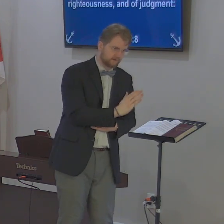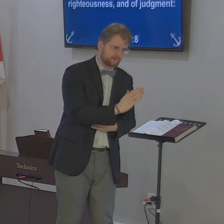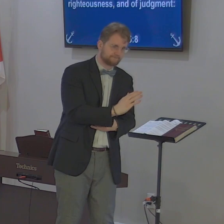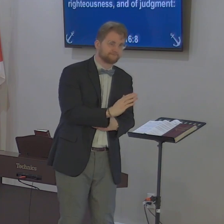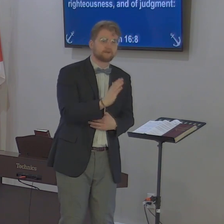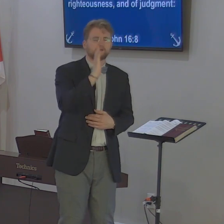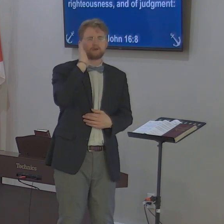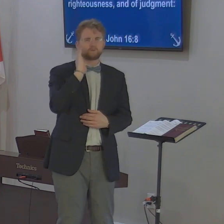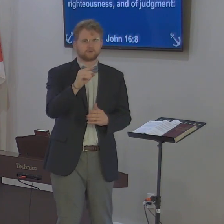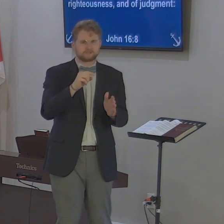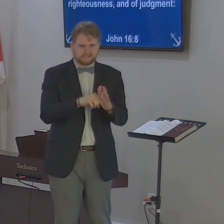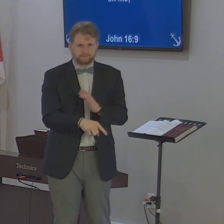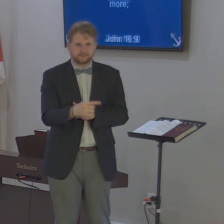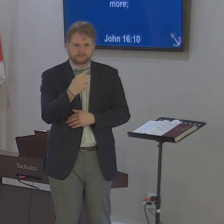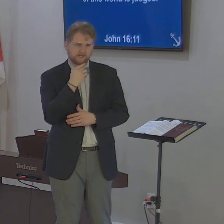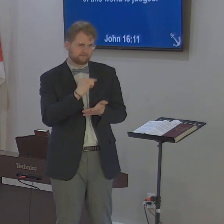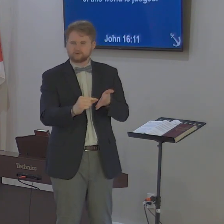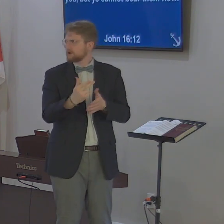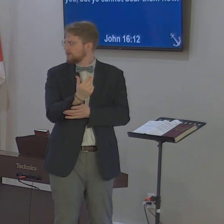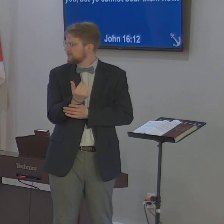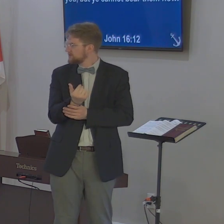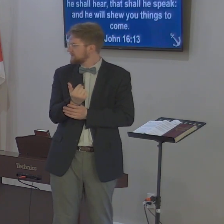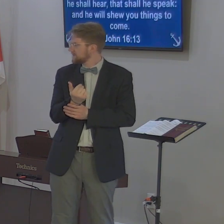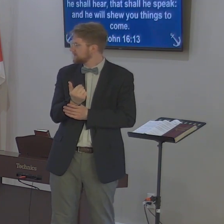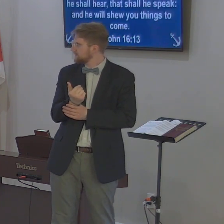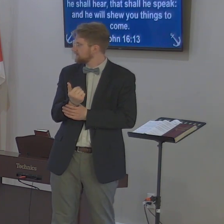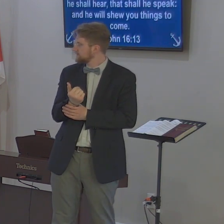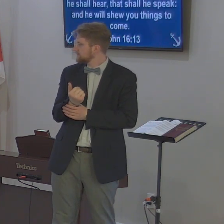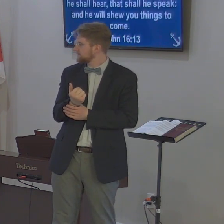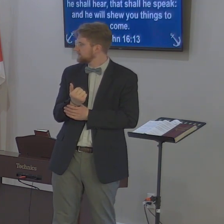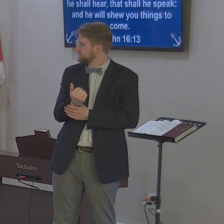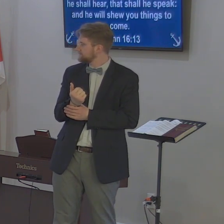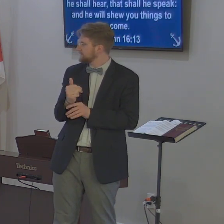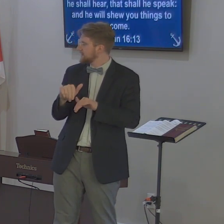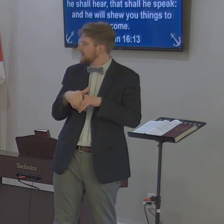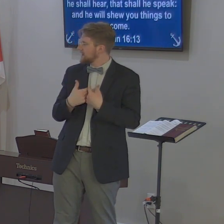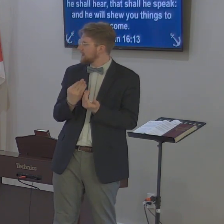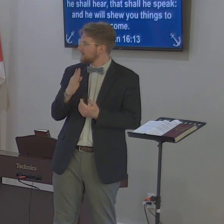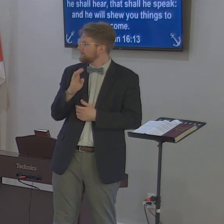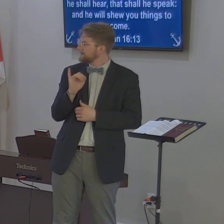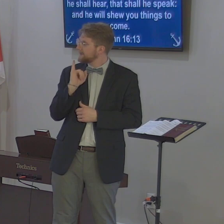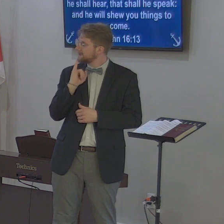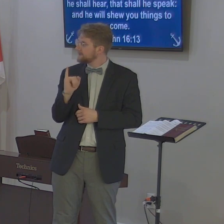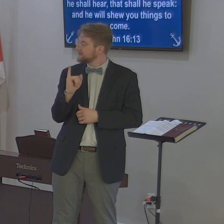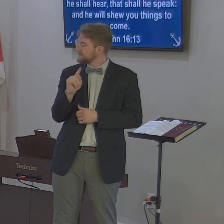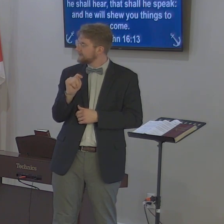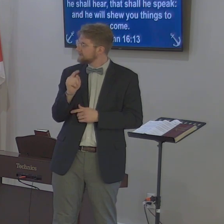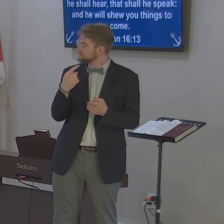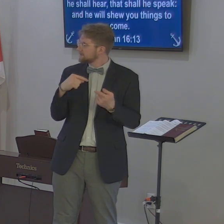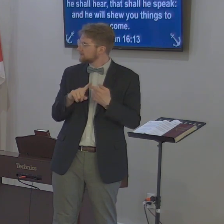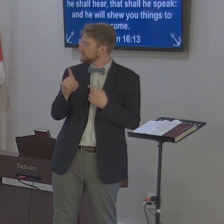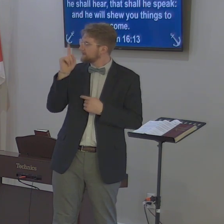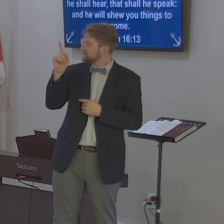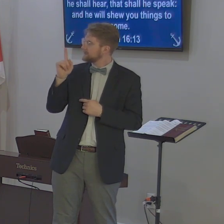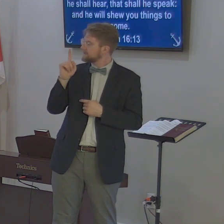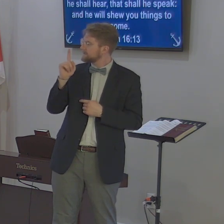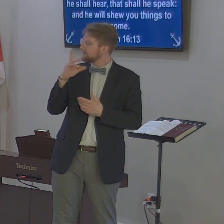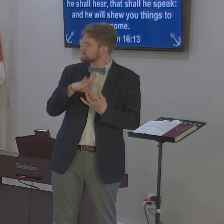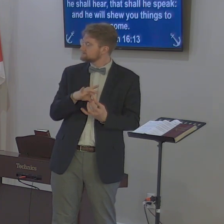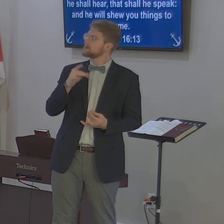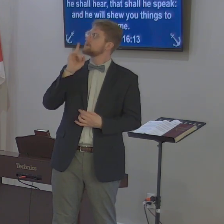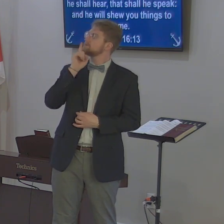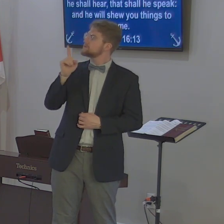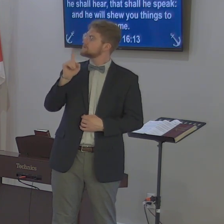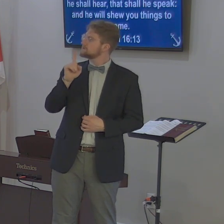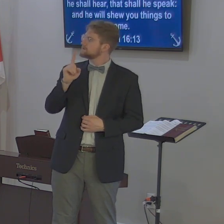go further to 13. Jump down there with me real quick. 13, he says, howbeit, when he, the Spirit of truth, the Holy Spirit has come,